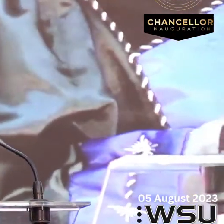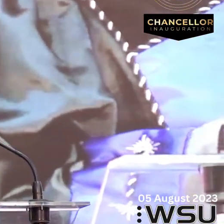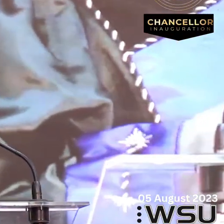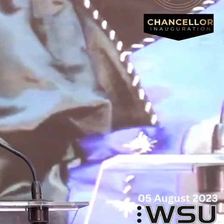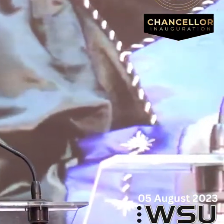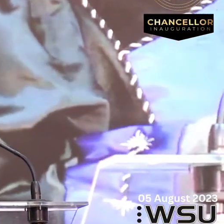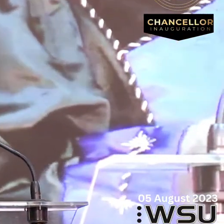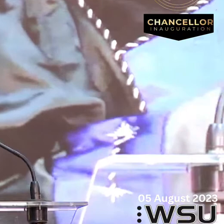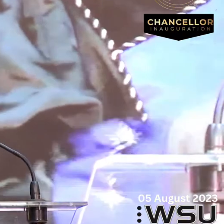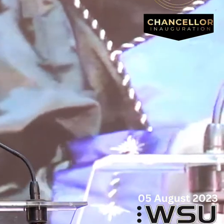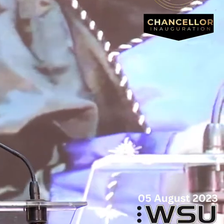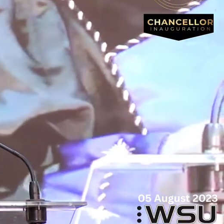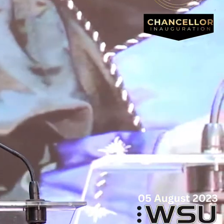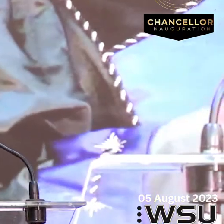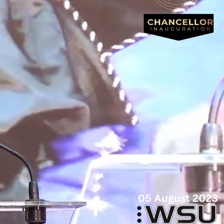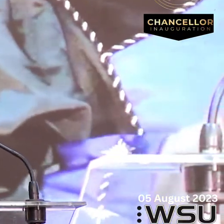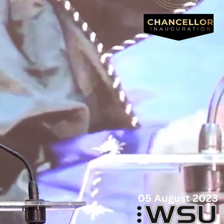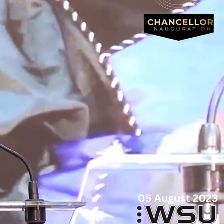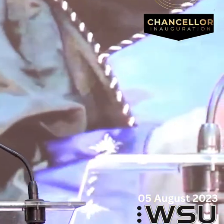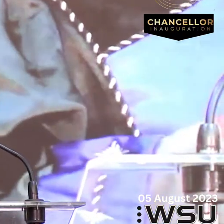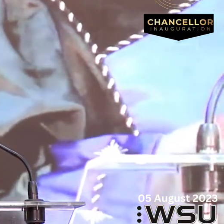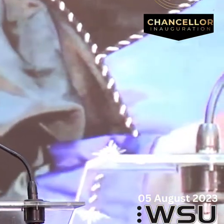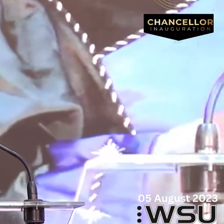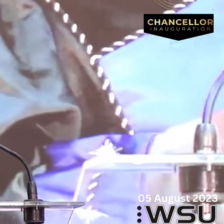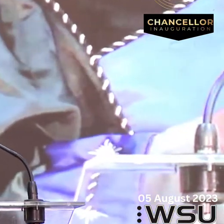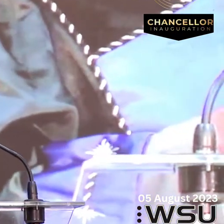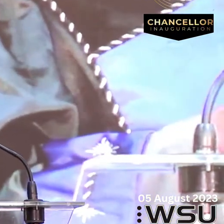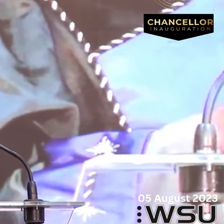When things were normal in the olden days,